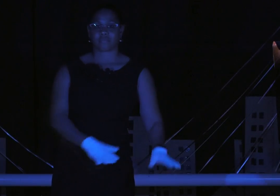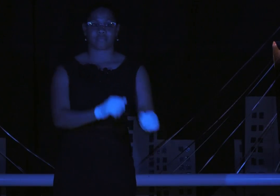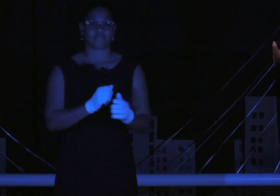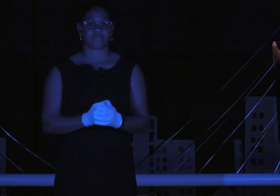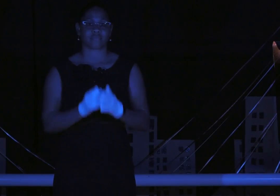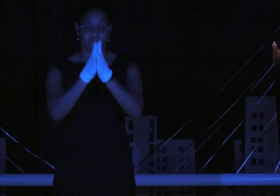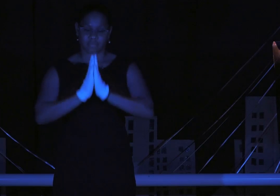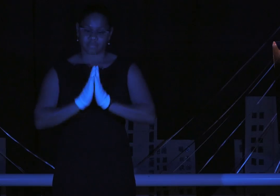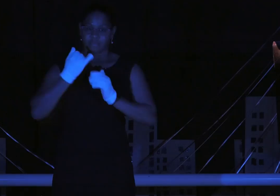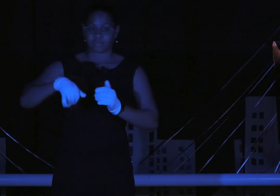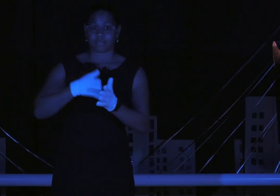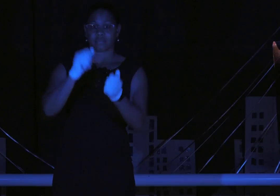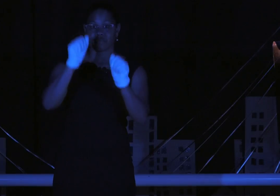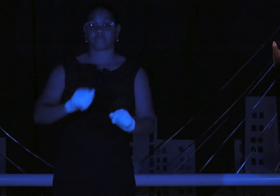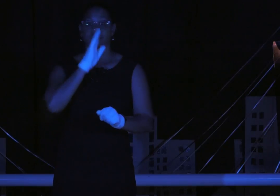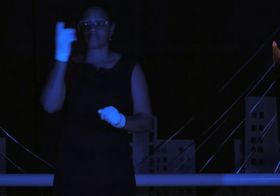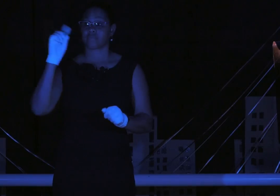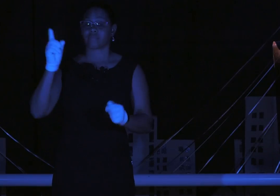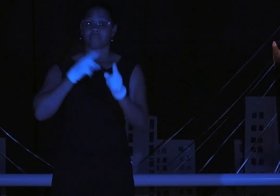praying that it can be someone you are speaking to one day.